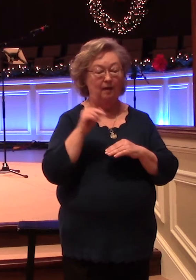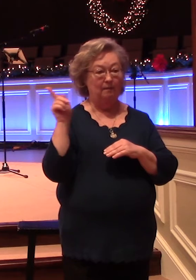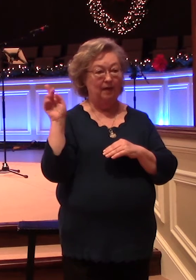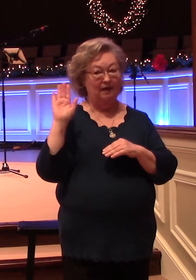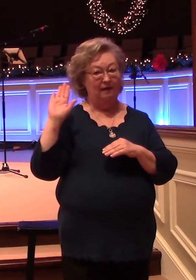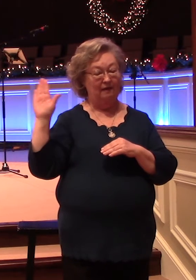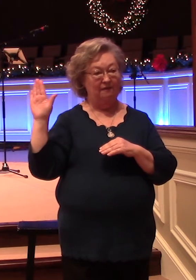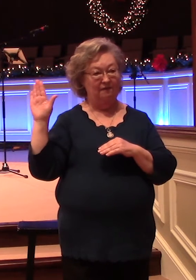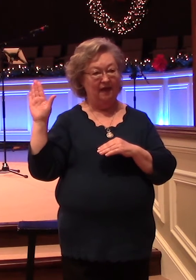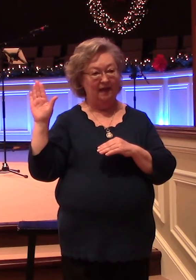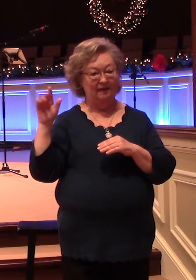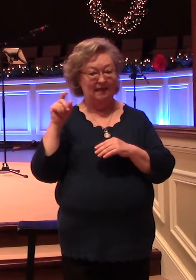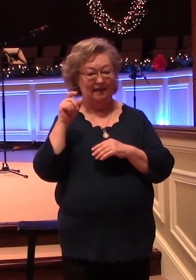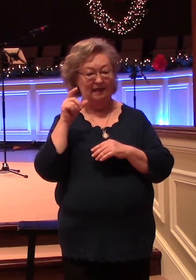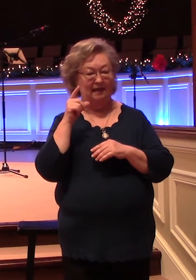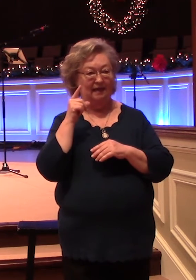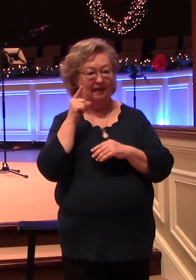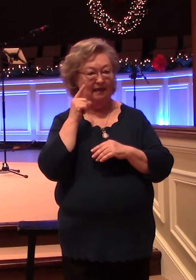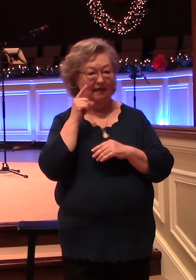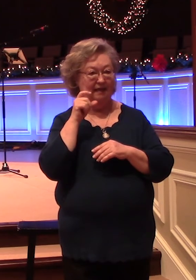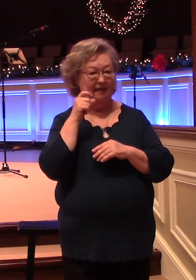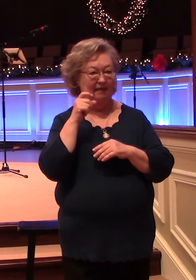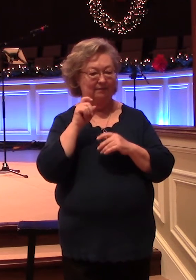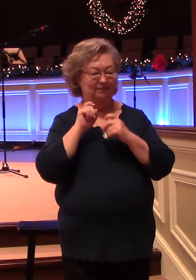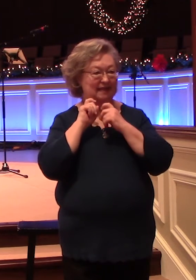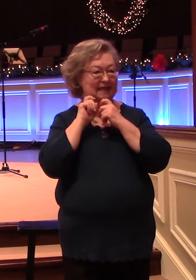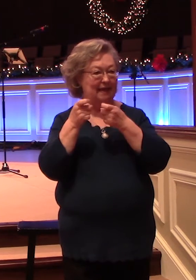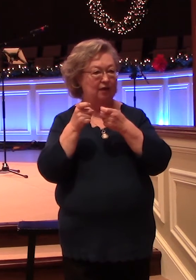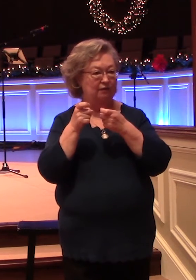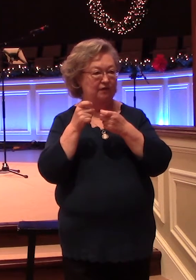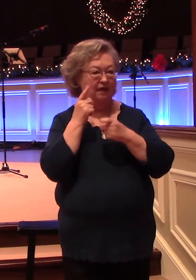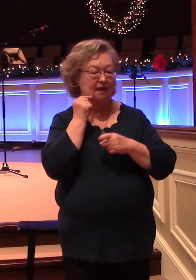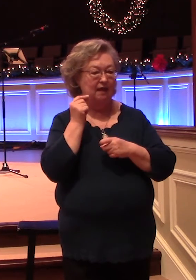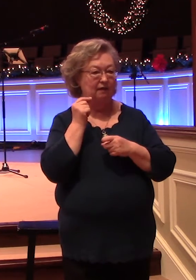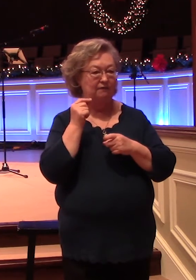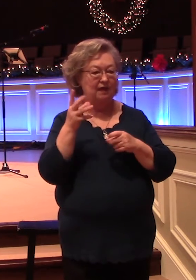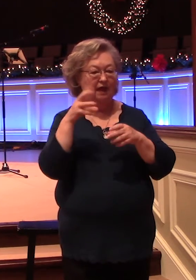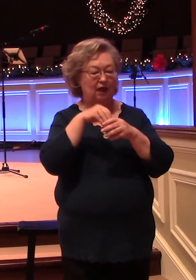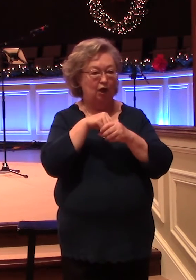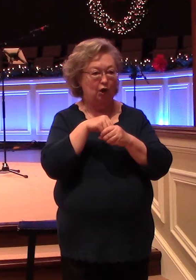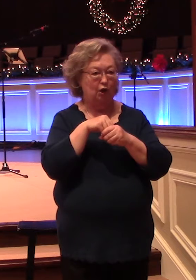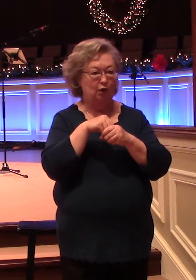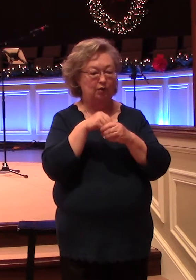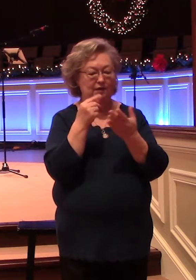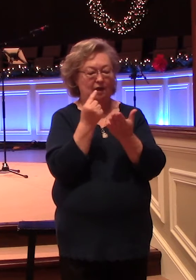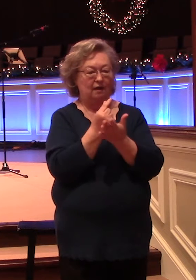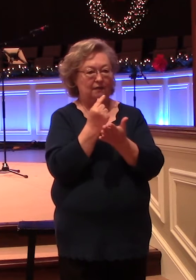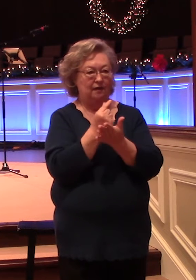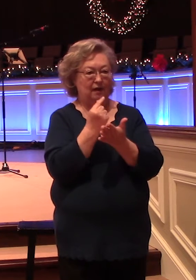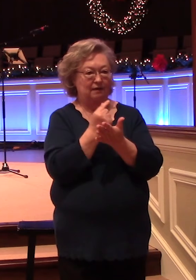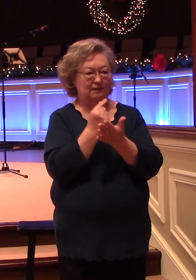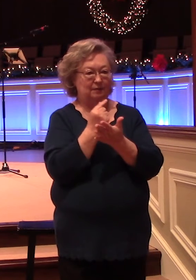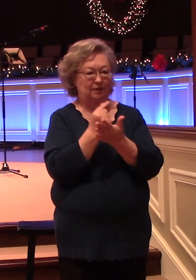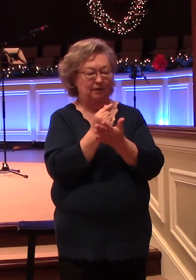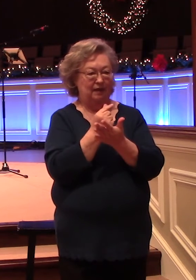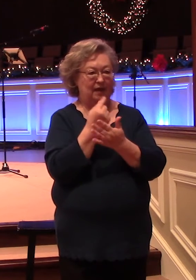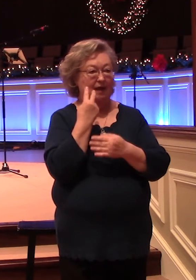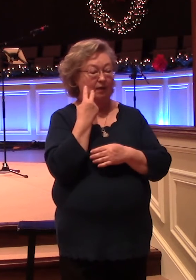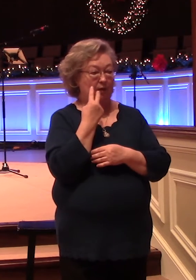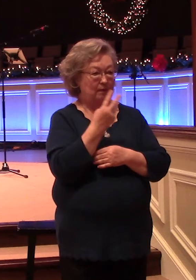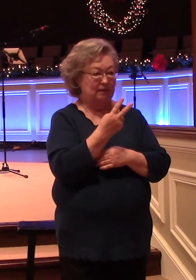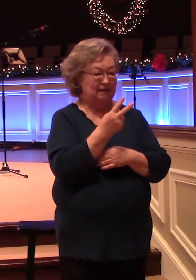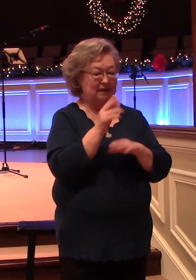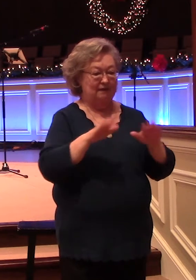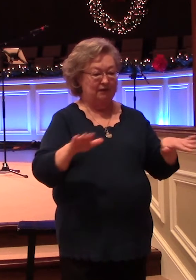gospel proclamation and the opportunity to be discipled and to see their homes and families, parents transformed, and